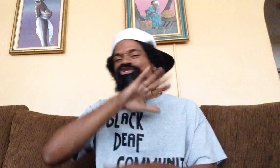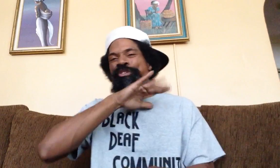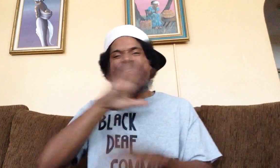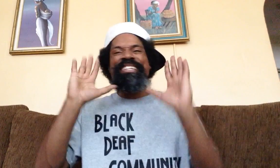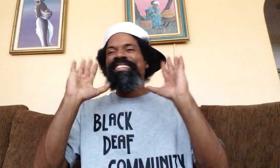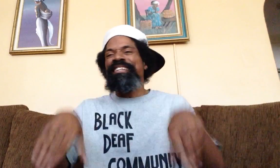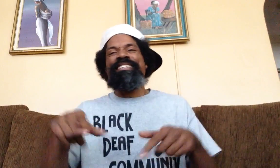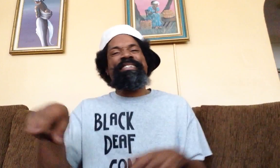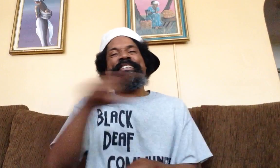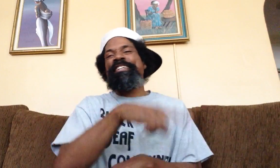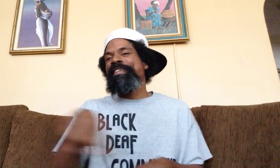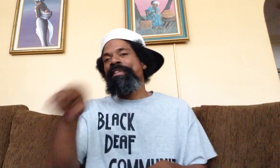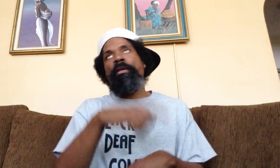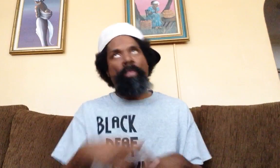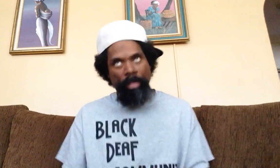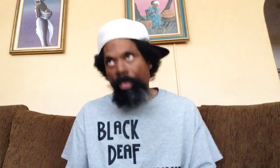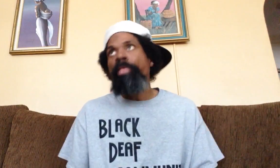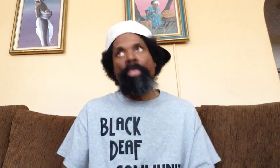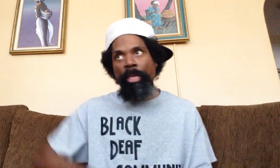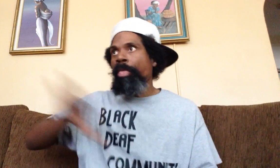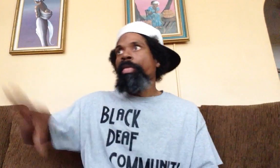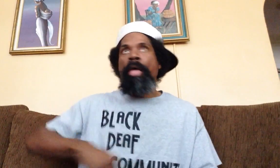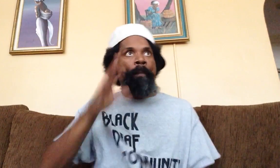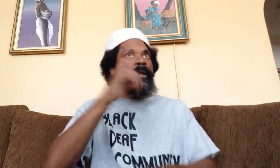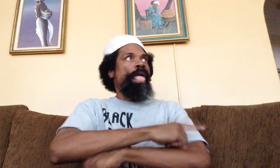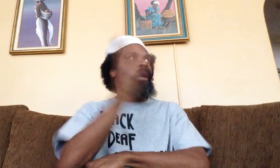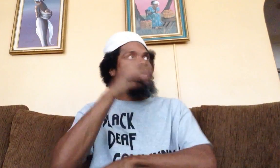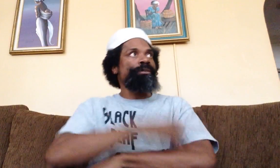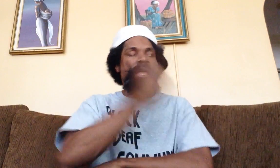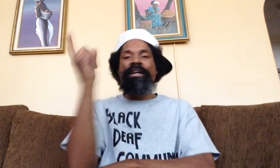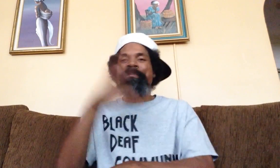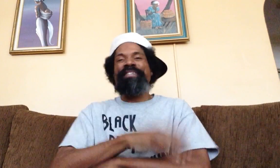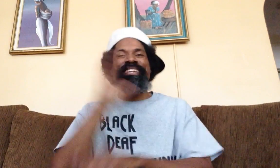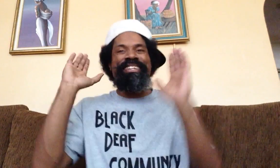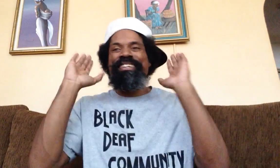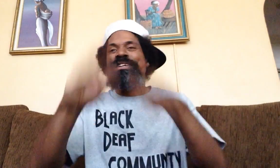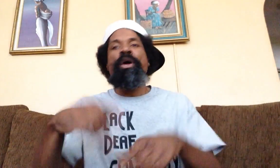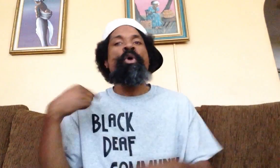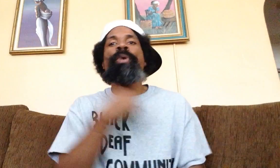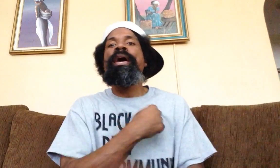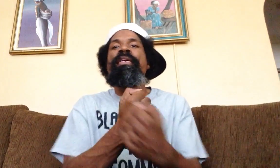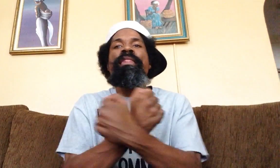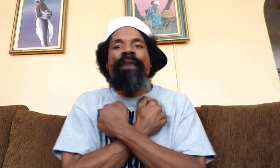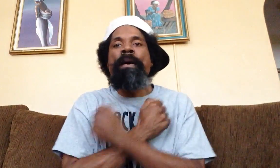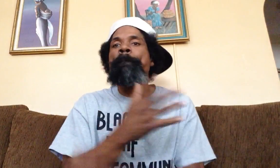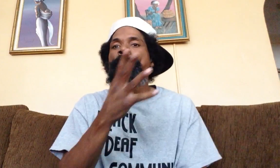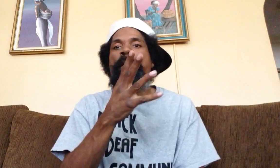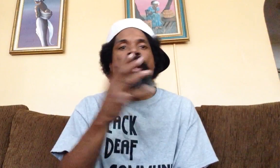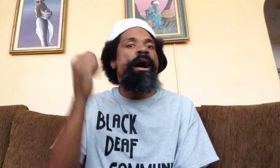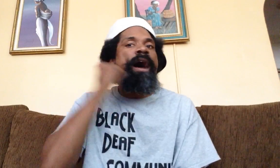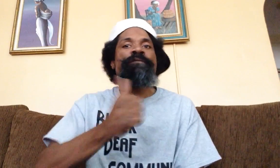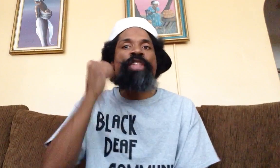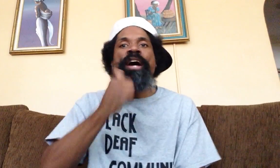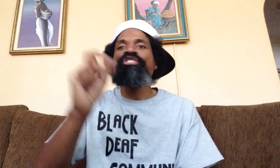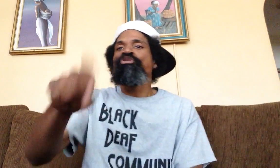roster. And more than 20 years later, no one's forgotten what was seen as his final act. In my mind,